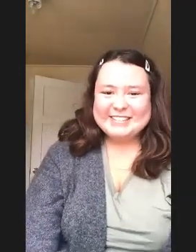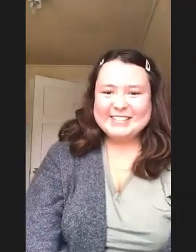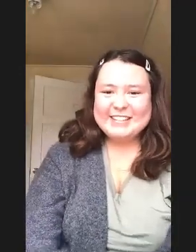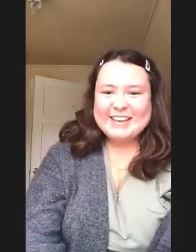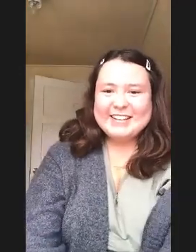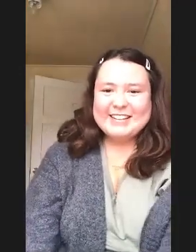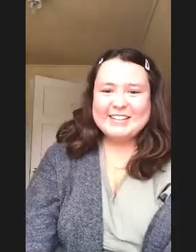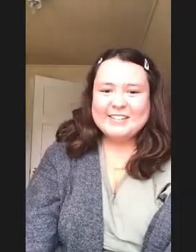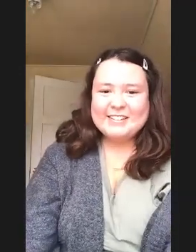Yeah.